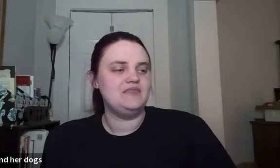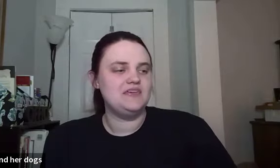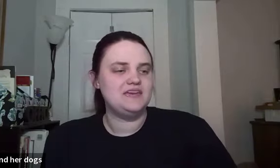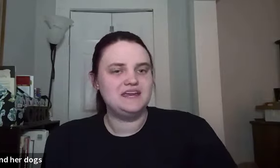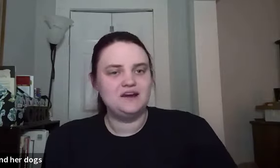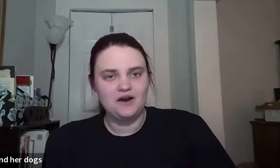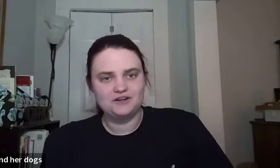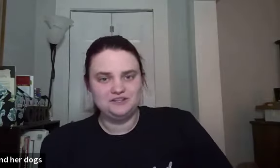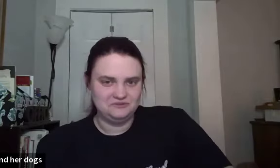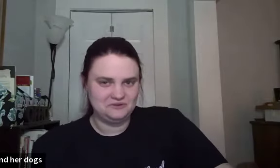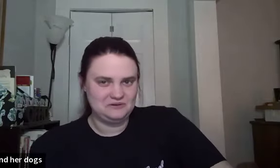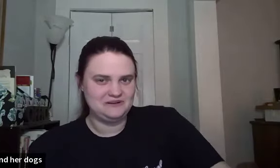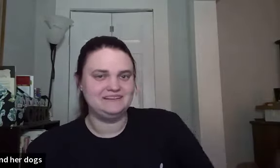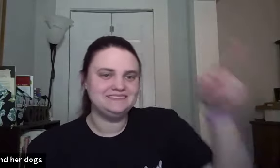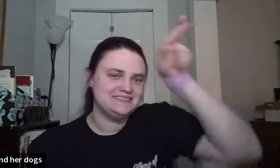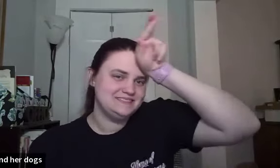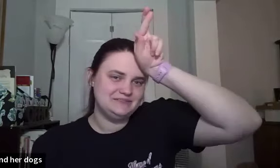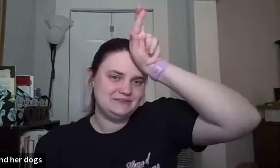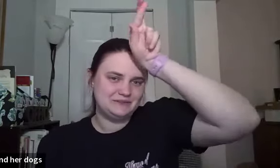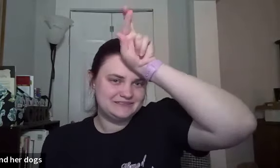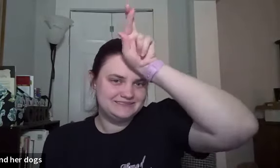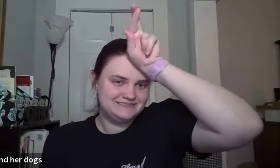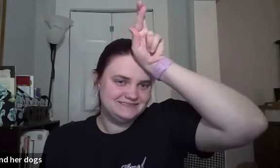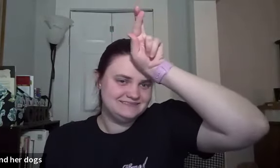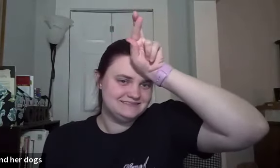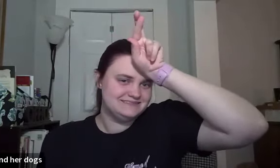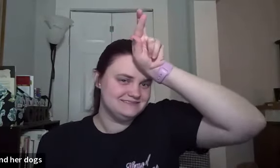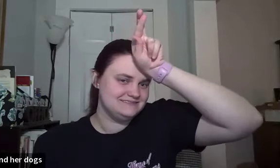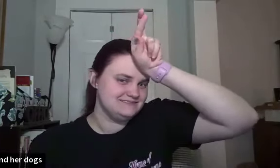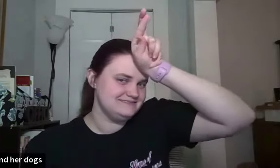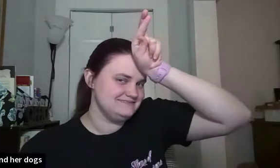And then our unicorn, unicorn.